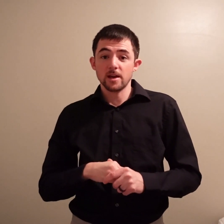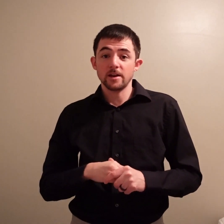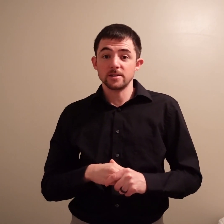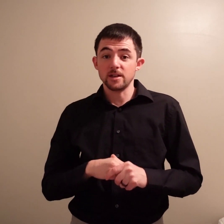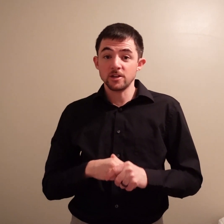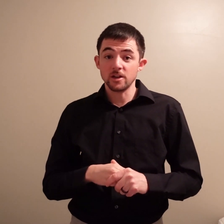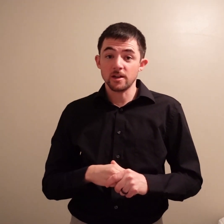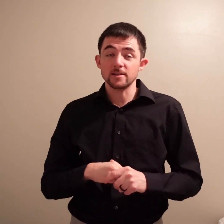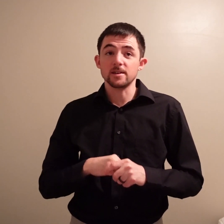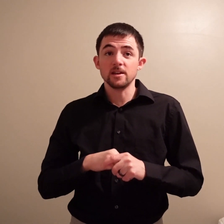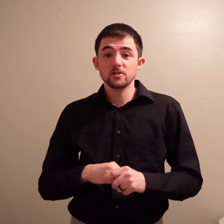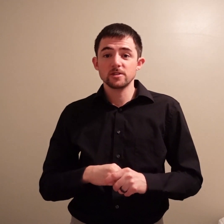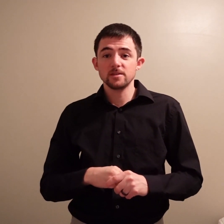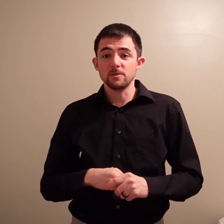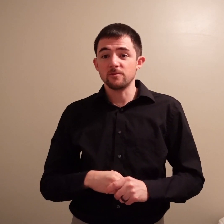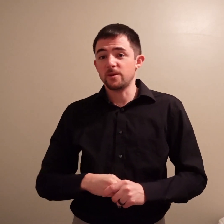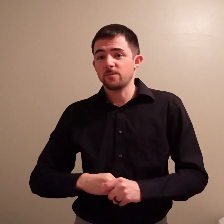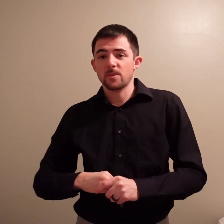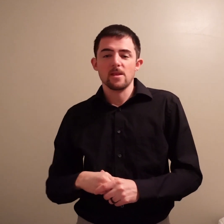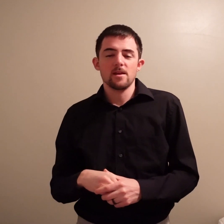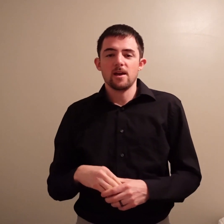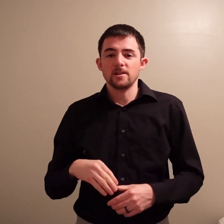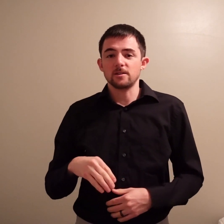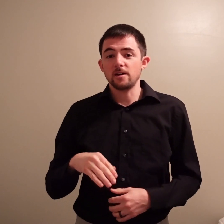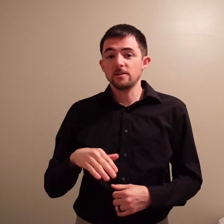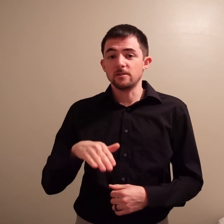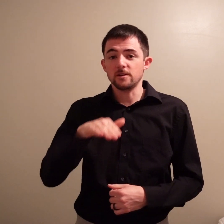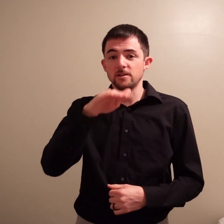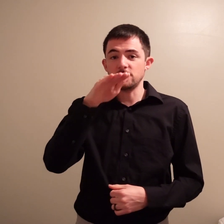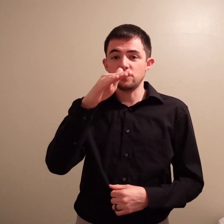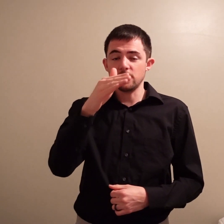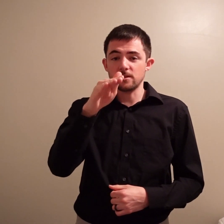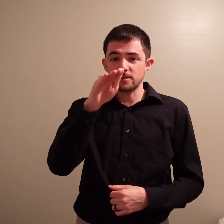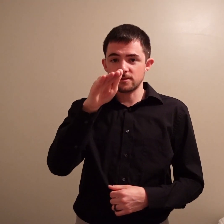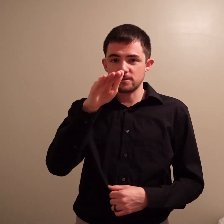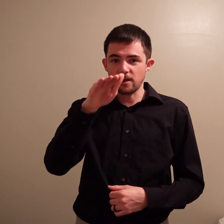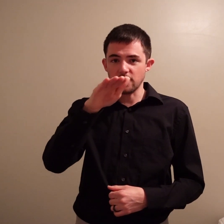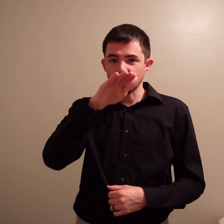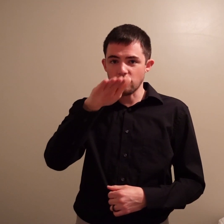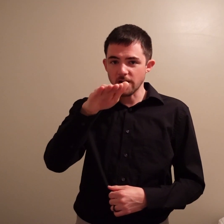has an interesting movement, and so how you do it is you bring this like a karate